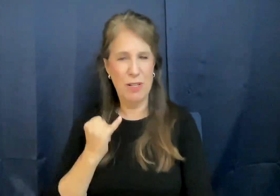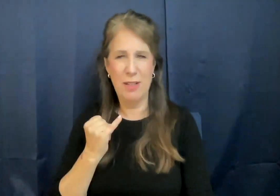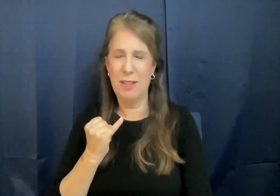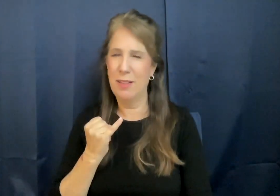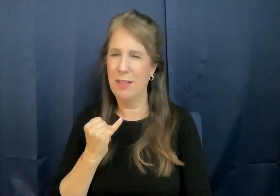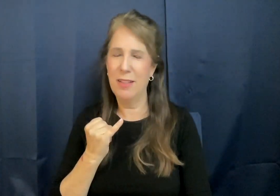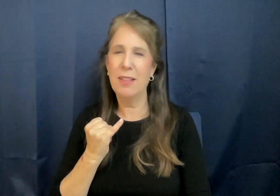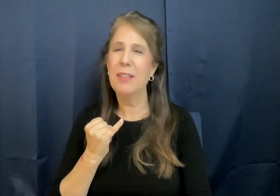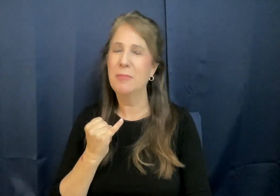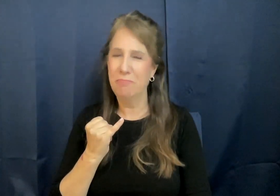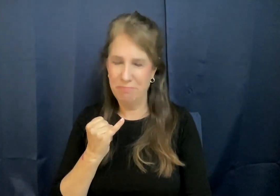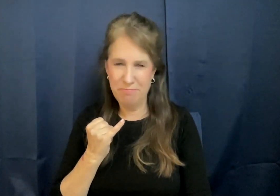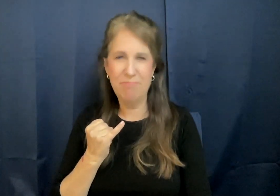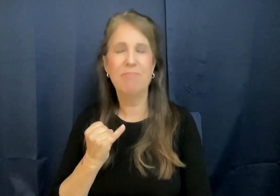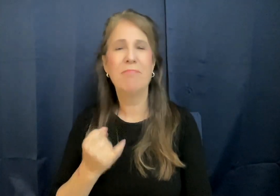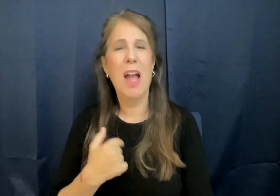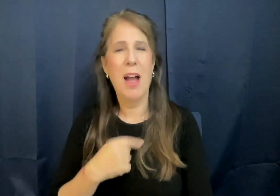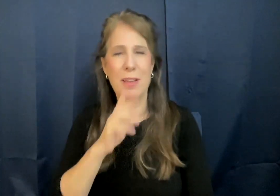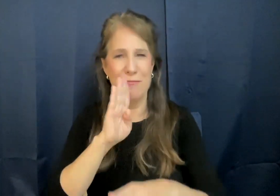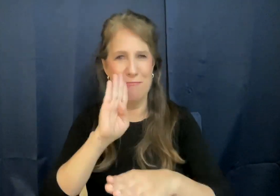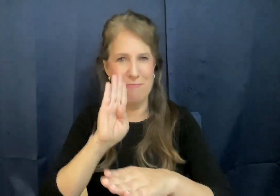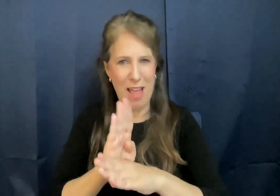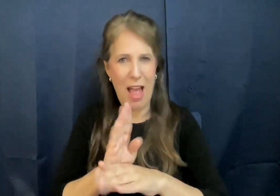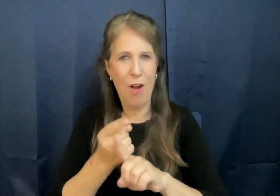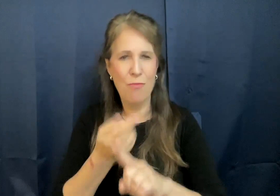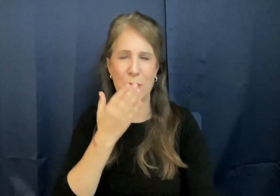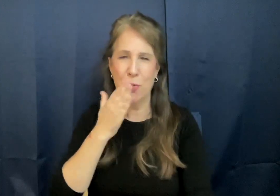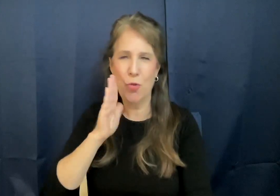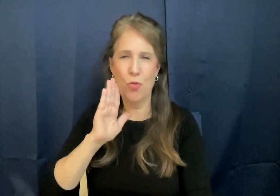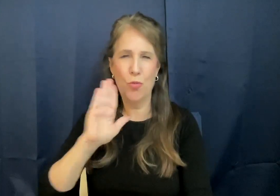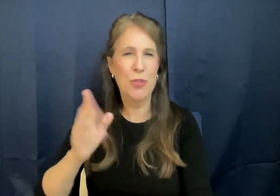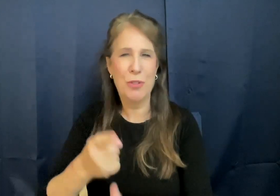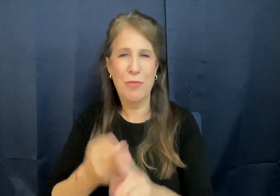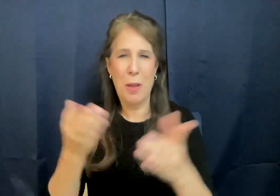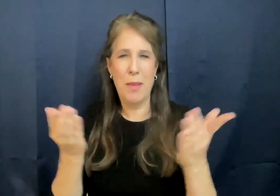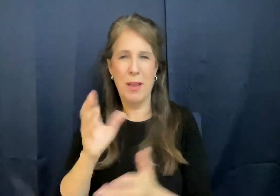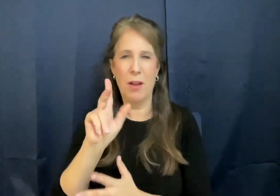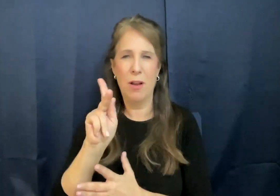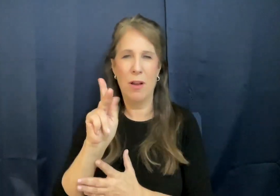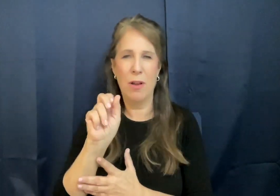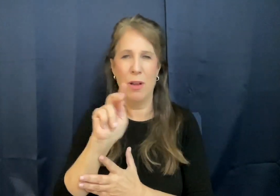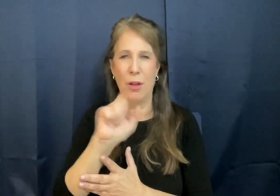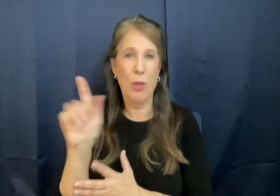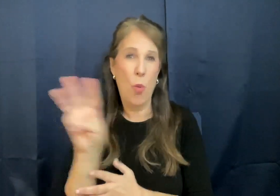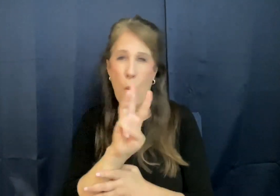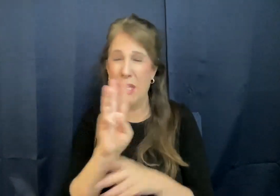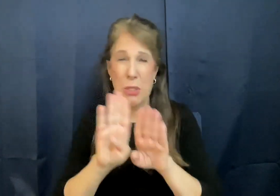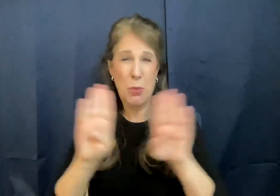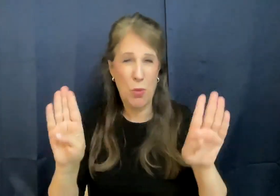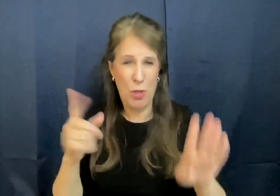Medinat Israel, I vow to you from Jerusalem, from the Kotel, that we will heal,